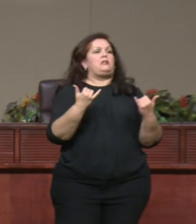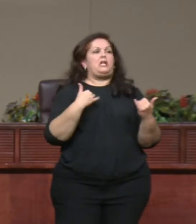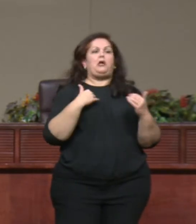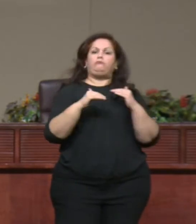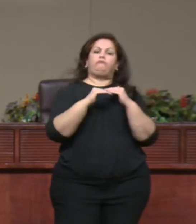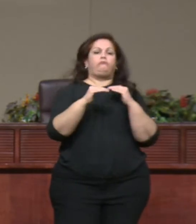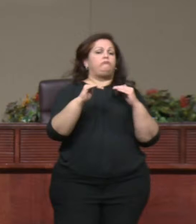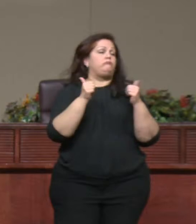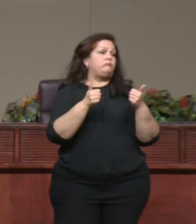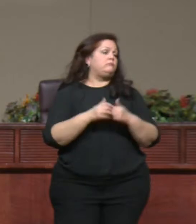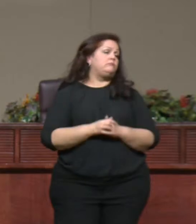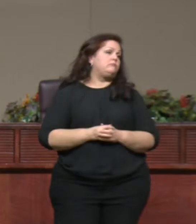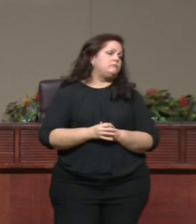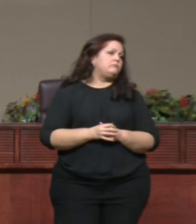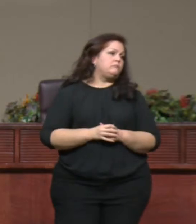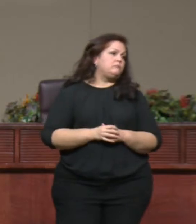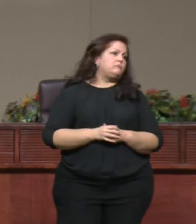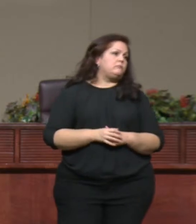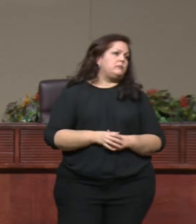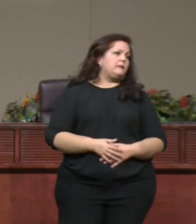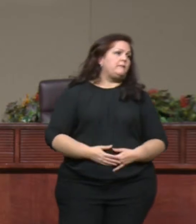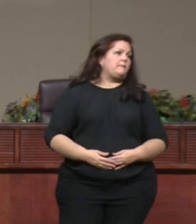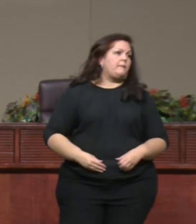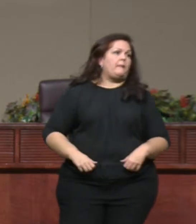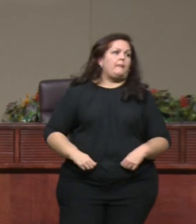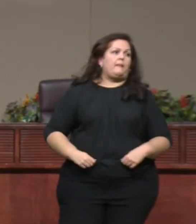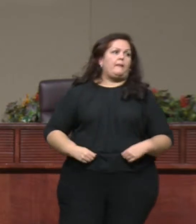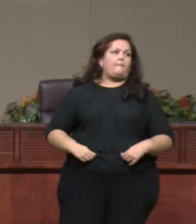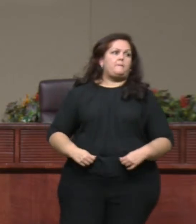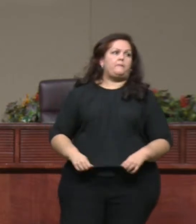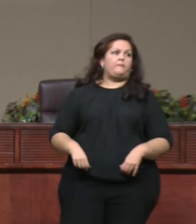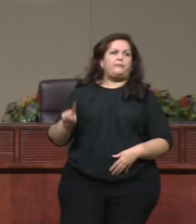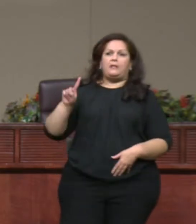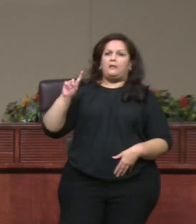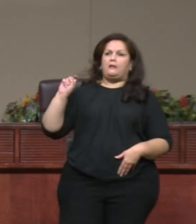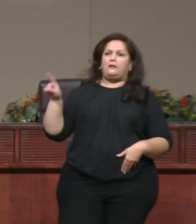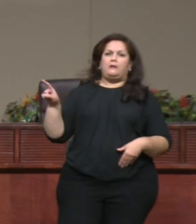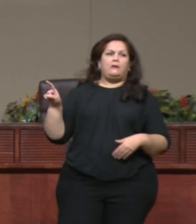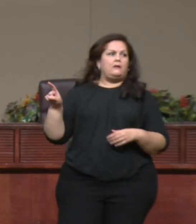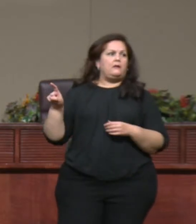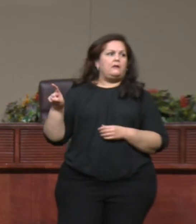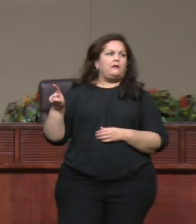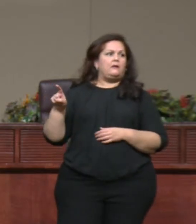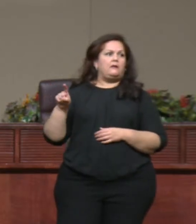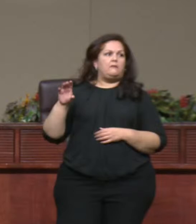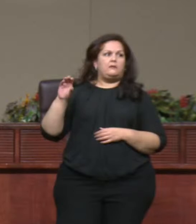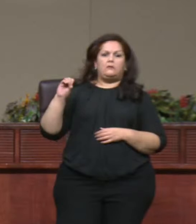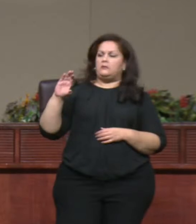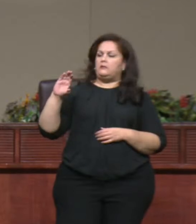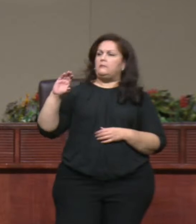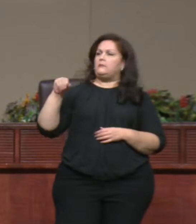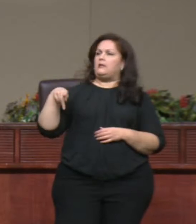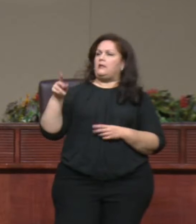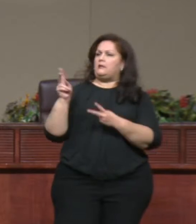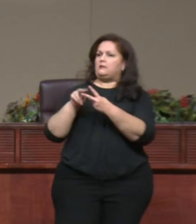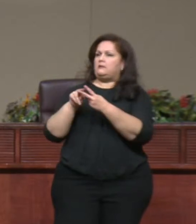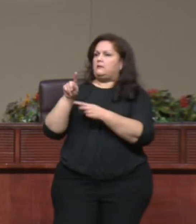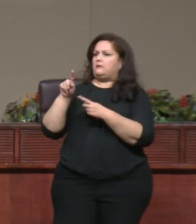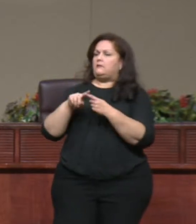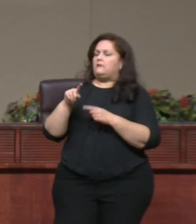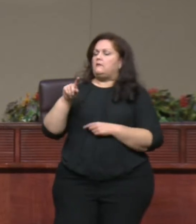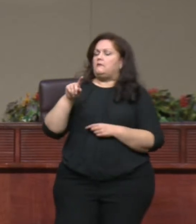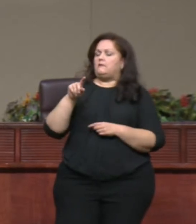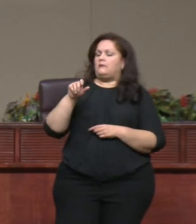levels. And Dr. Pino, this one is for you and probably Scott Howitt with OCPS. This question comes from Sierra